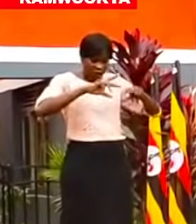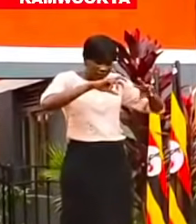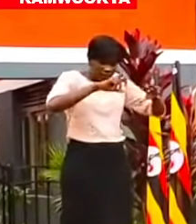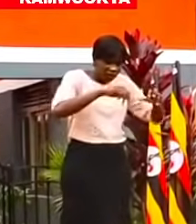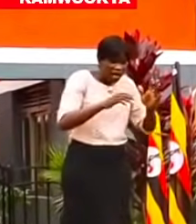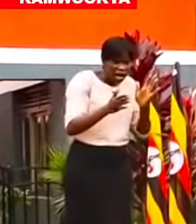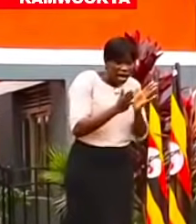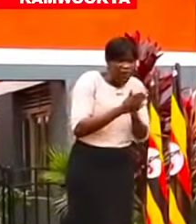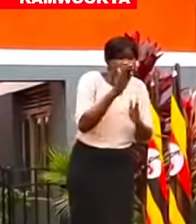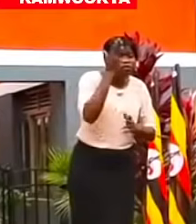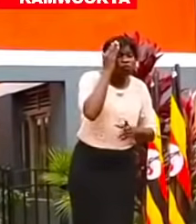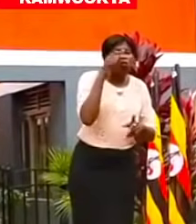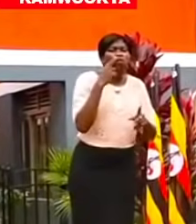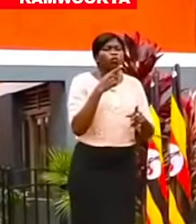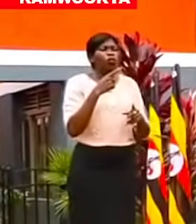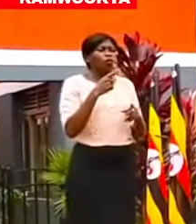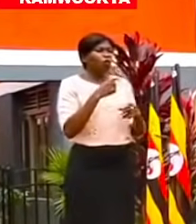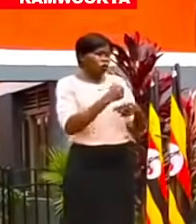bannayuganda.